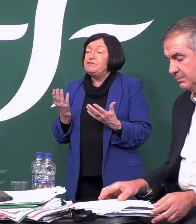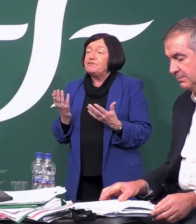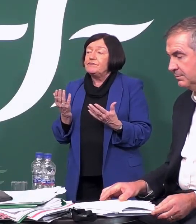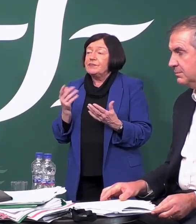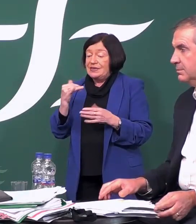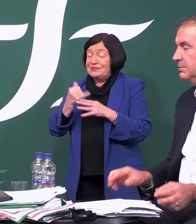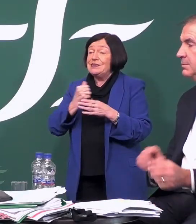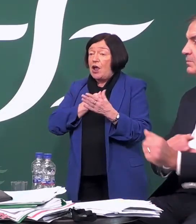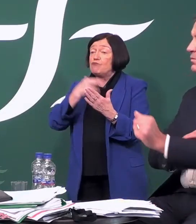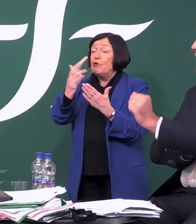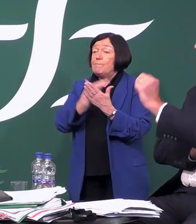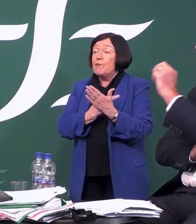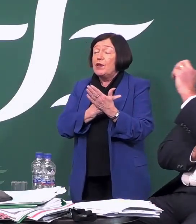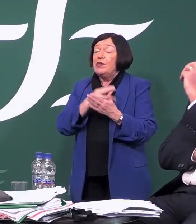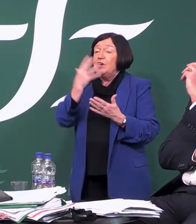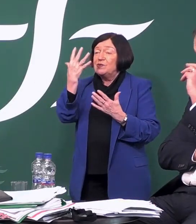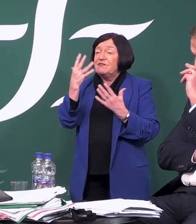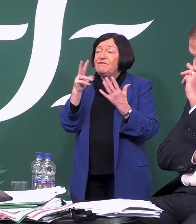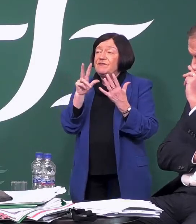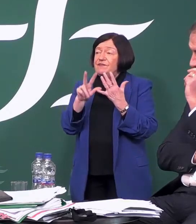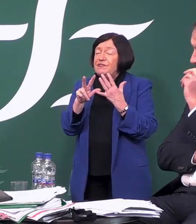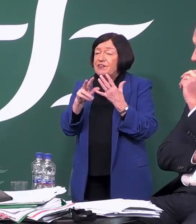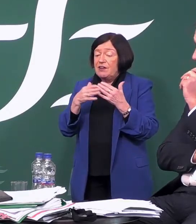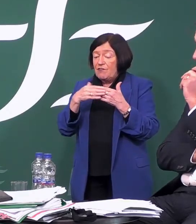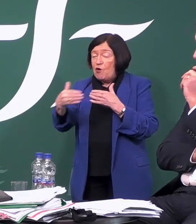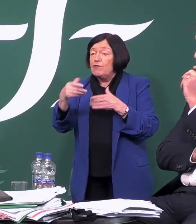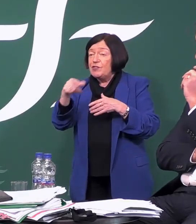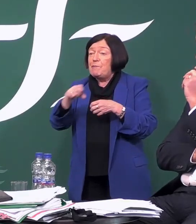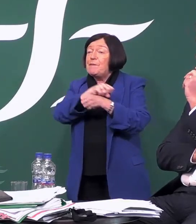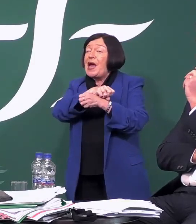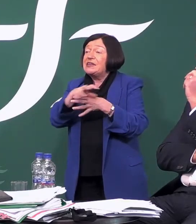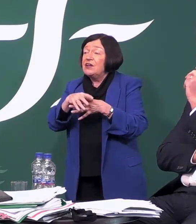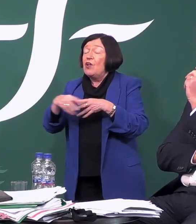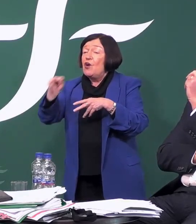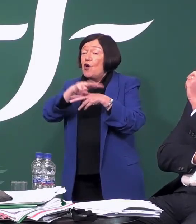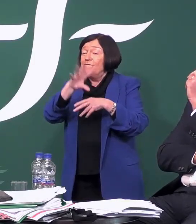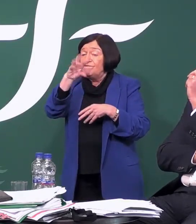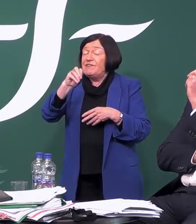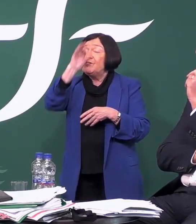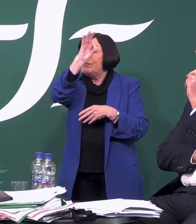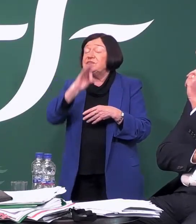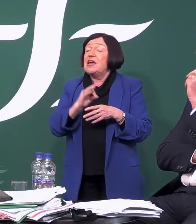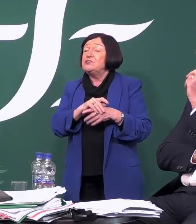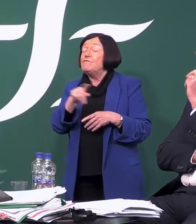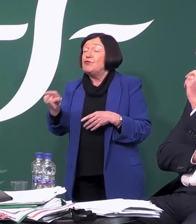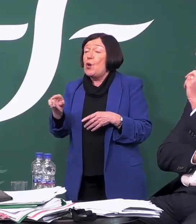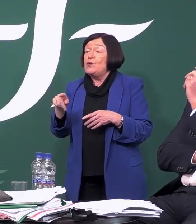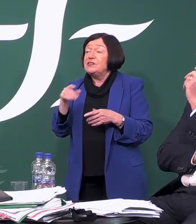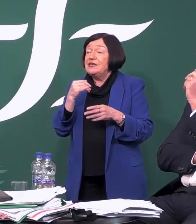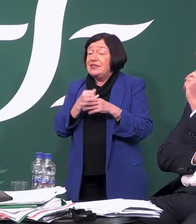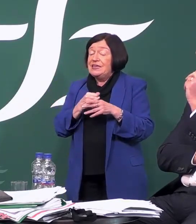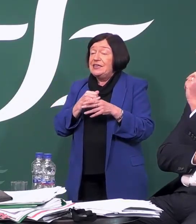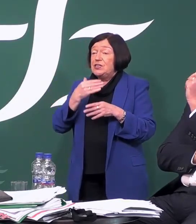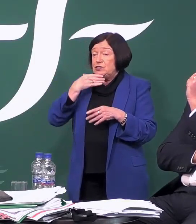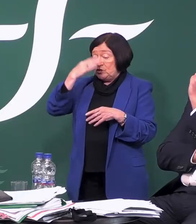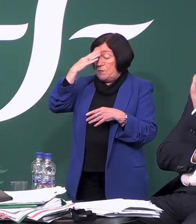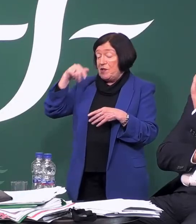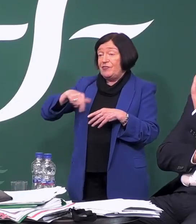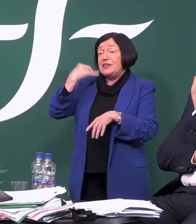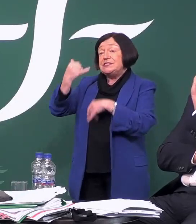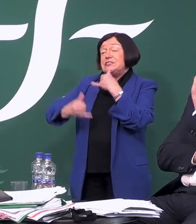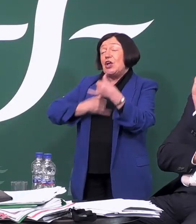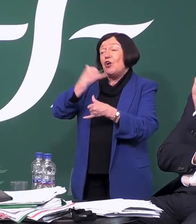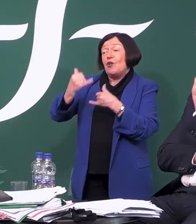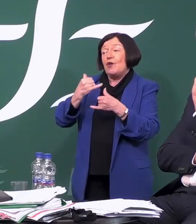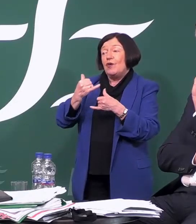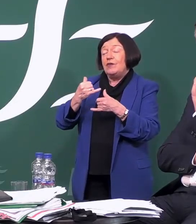their report, was 58 over the duration of the pandemic, but over 50% of those were since summer of this year. So